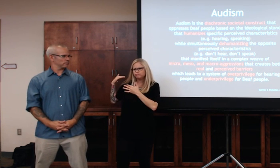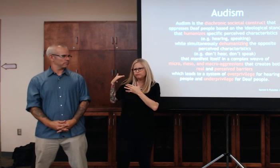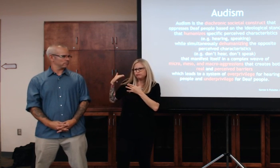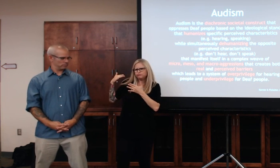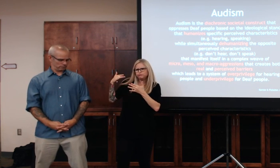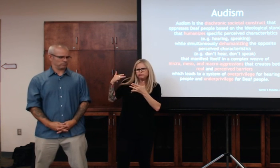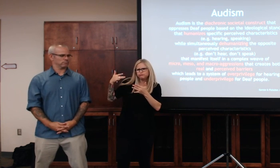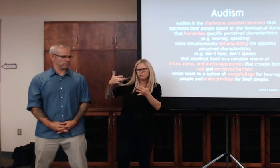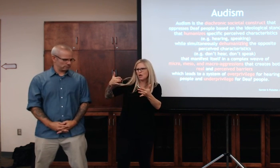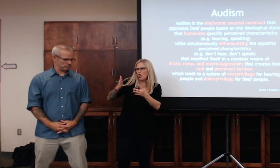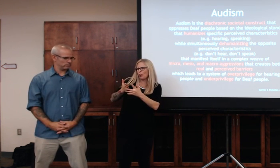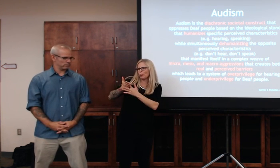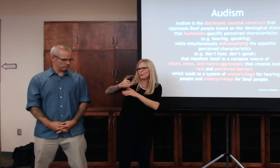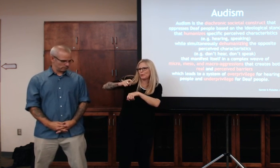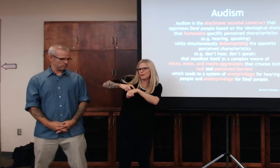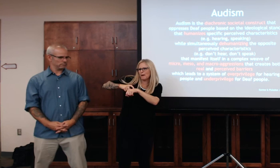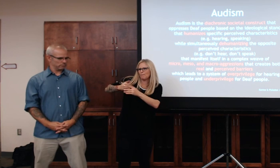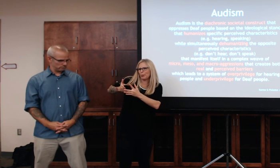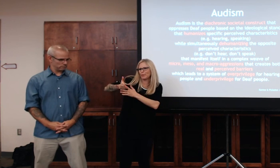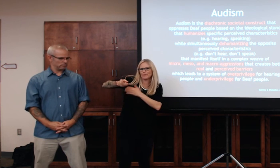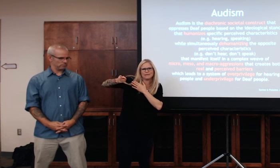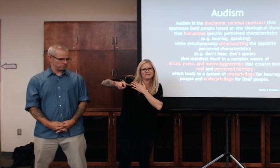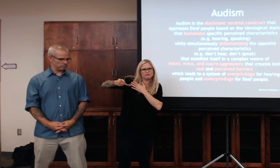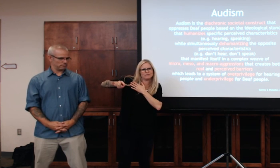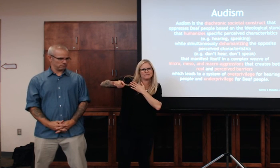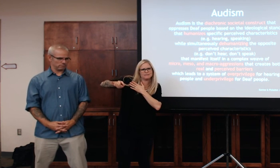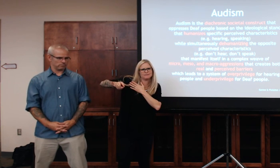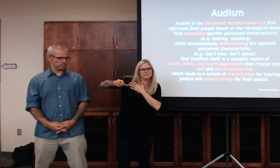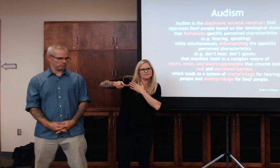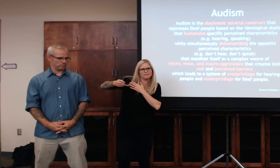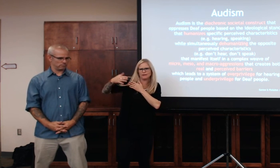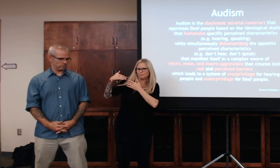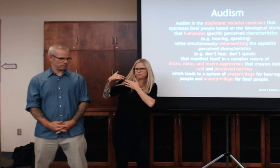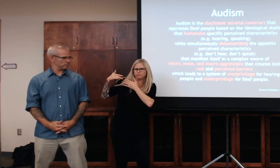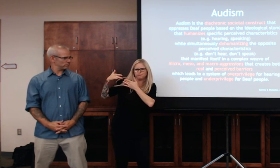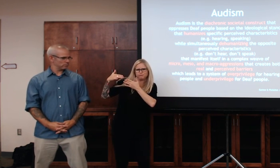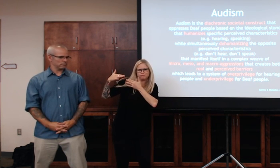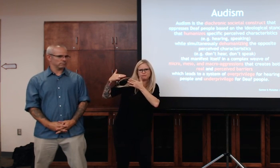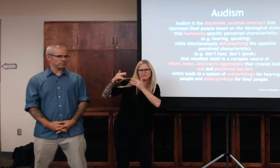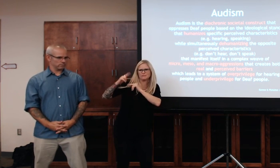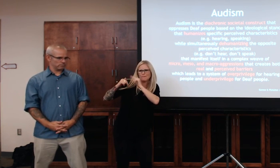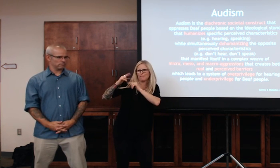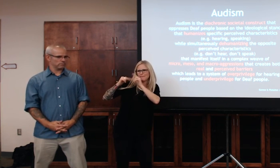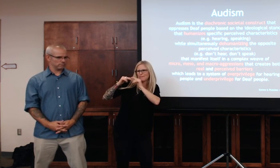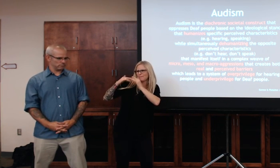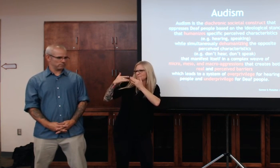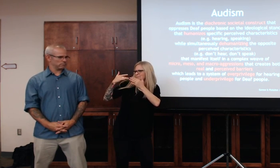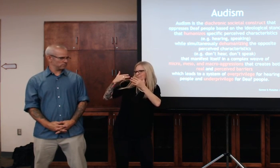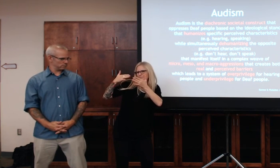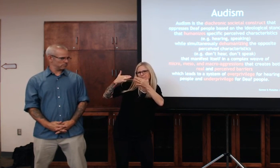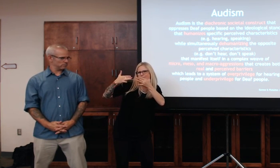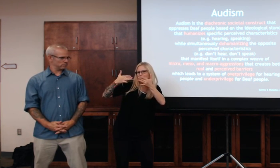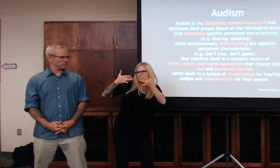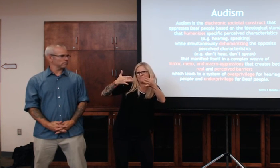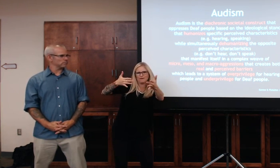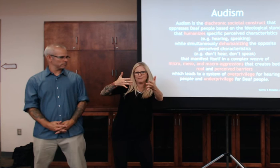It has been going on through time, through history. It's been going on for quite so many years, and it has built up to where we are